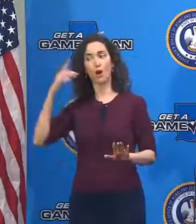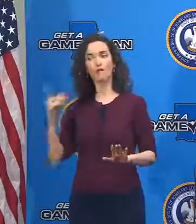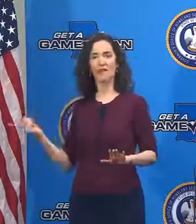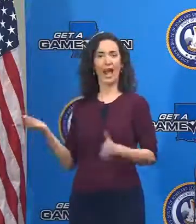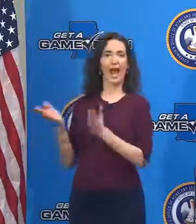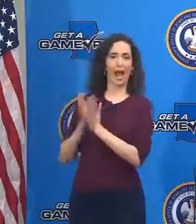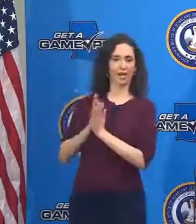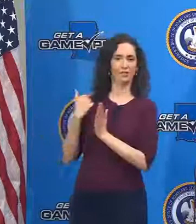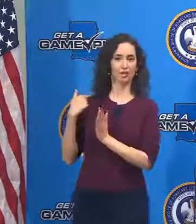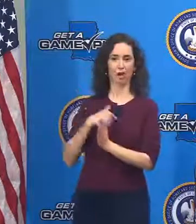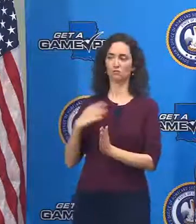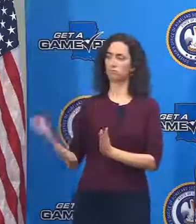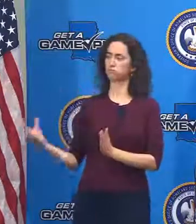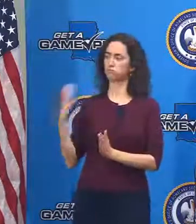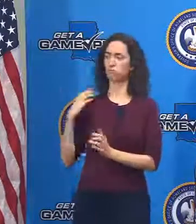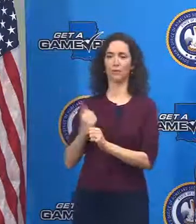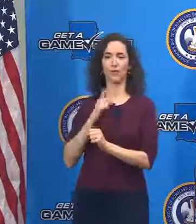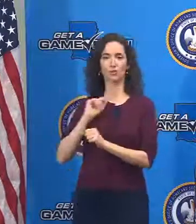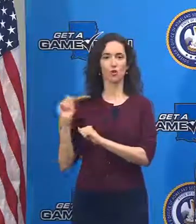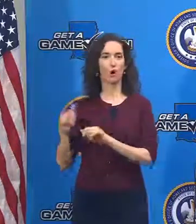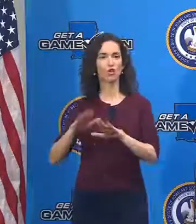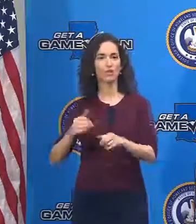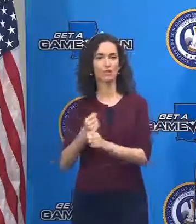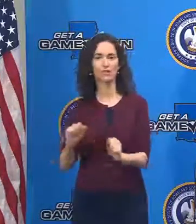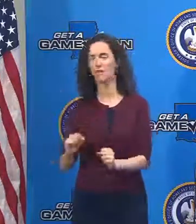children are safe. So thank you, Governor, for that.